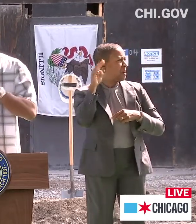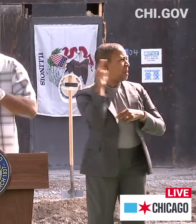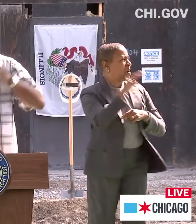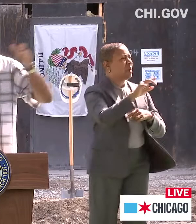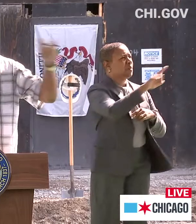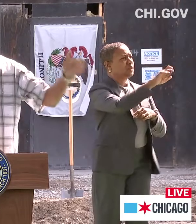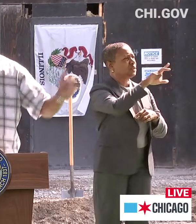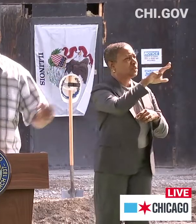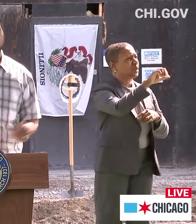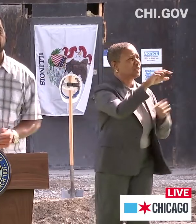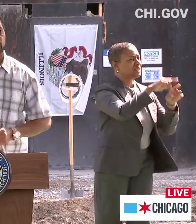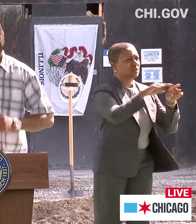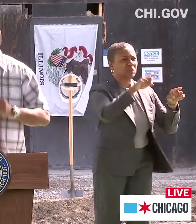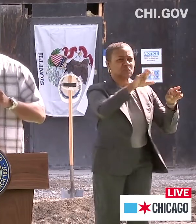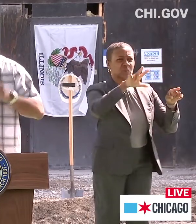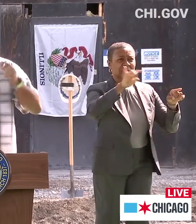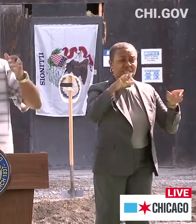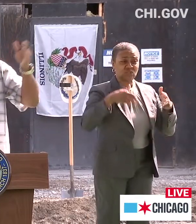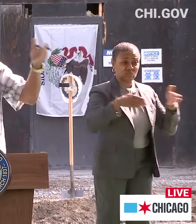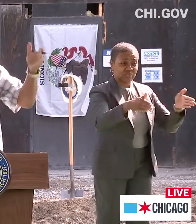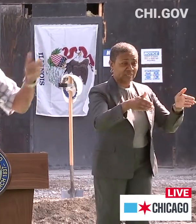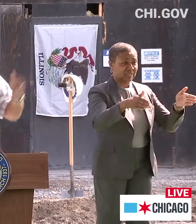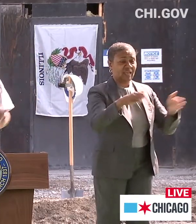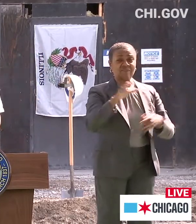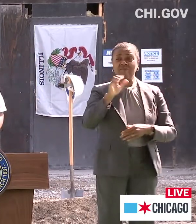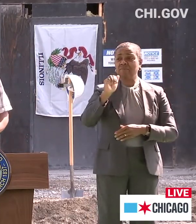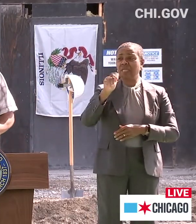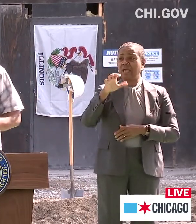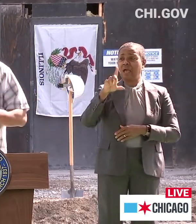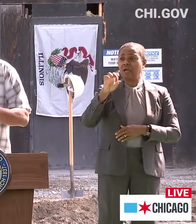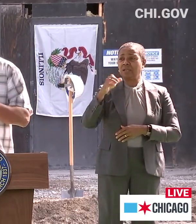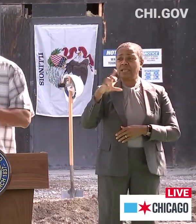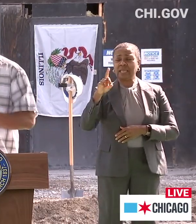from 130th to 138th Street, you have the Allgale Gardens community.